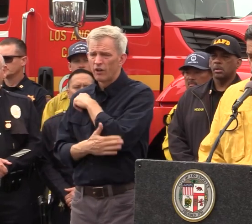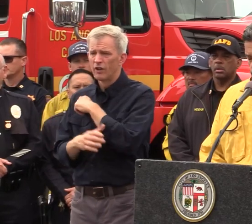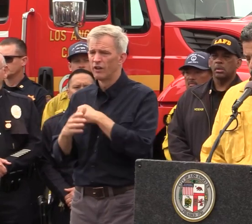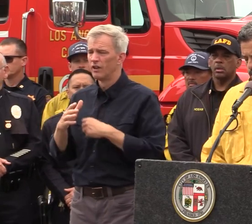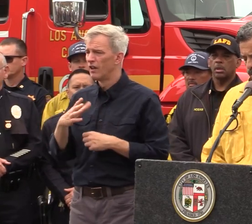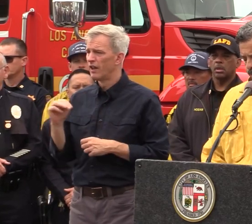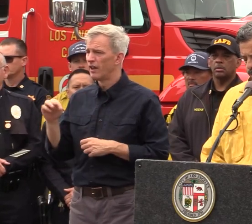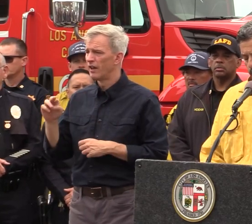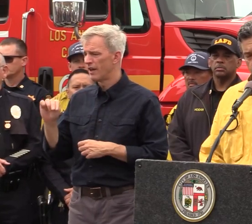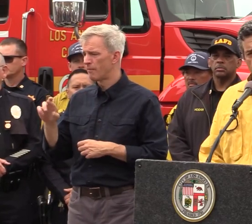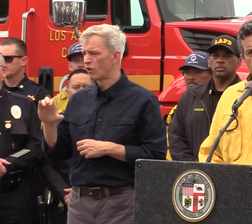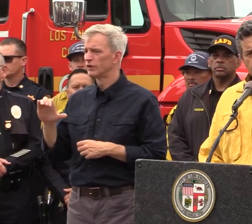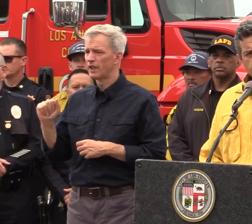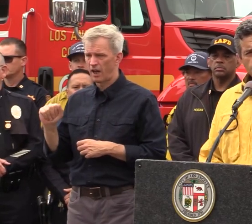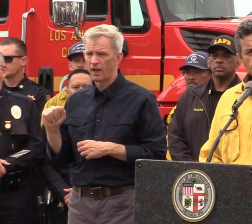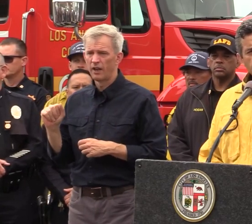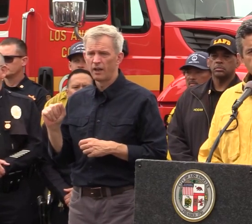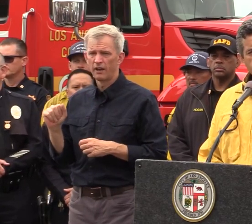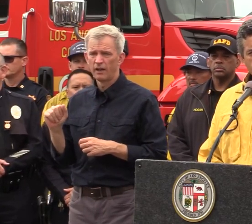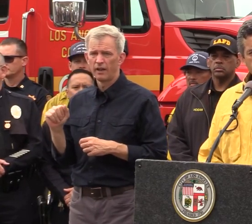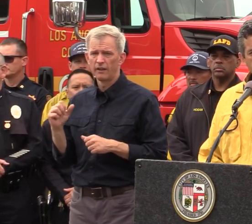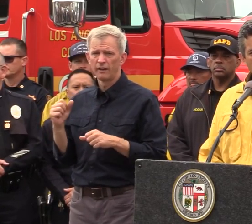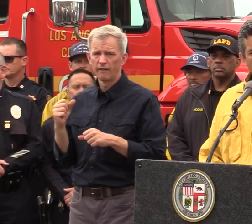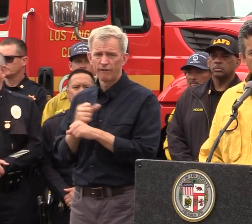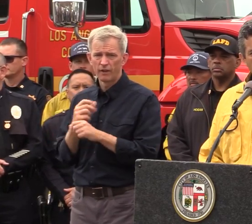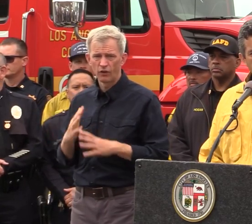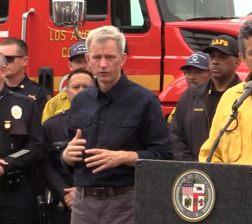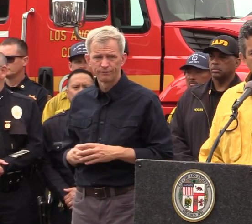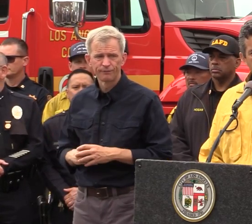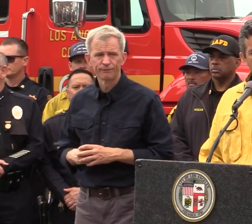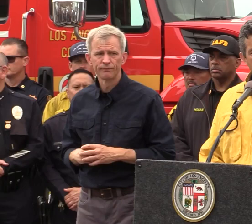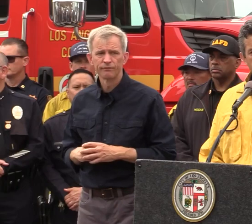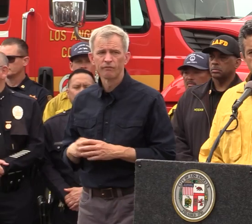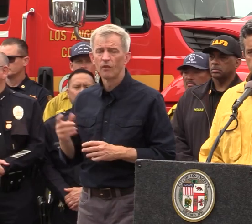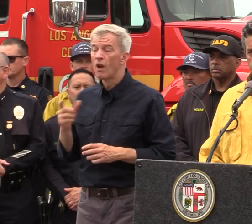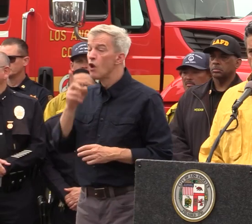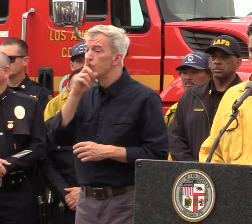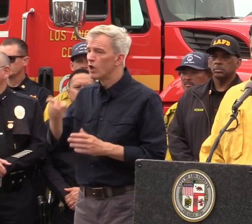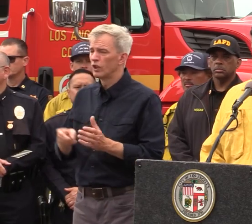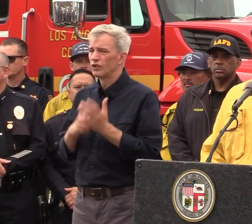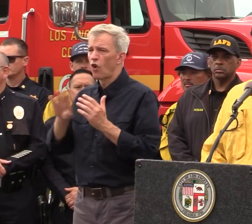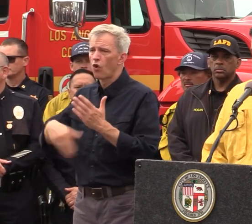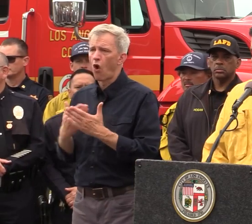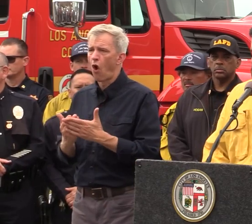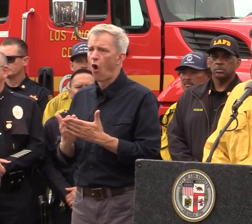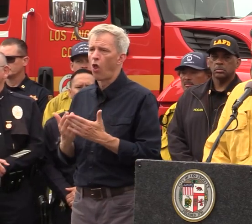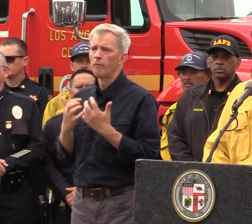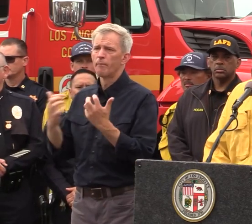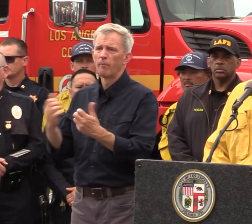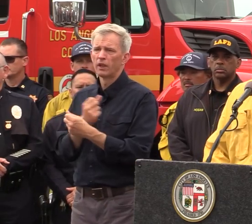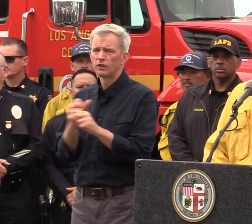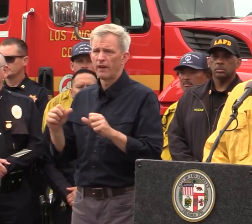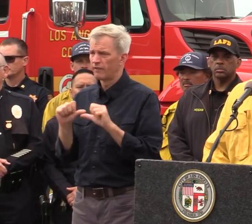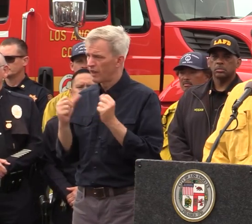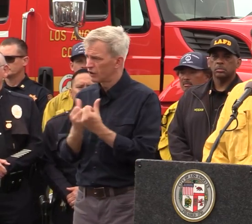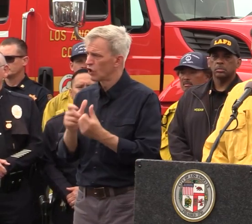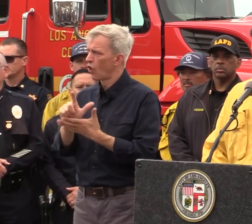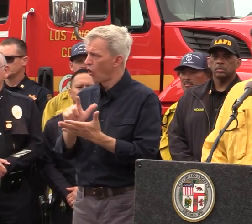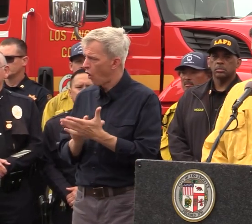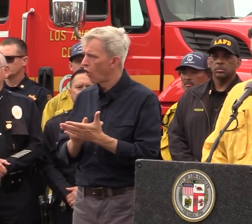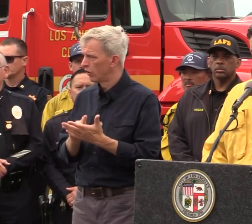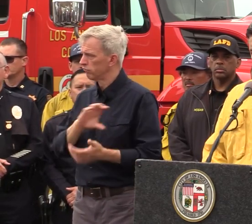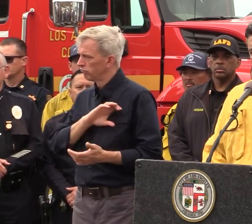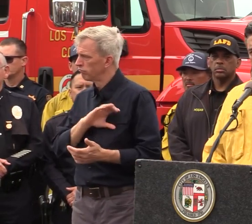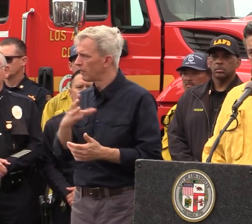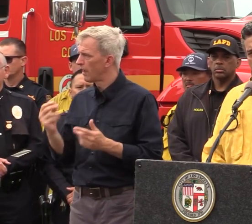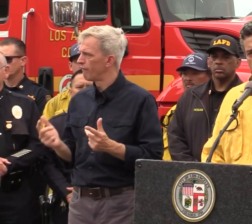MRCA personnel. It truly takes all public safety agencies working together, law and fire,